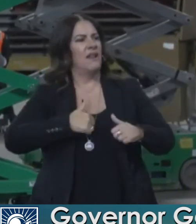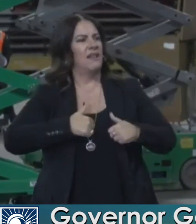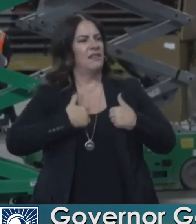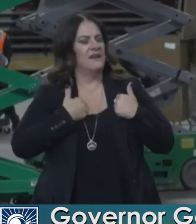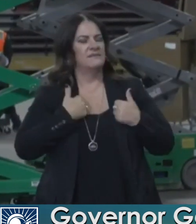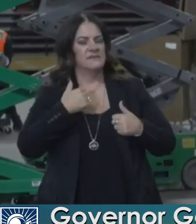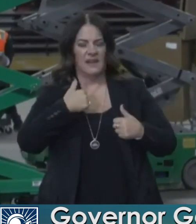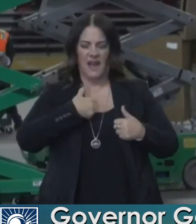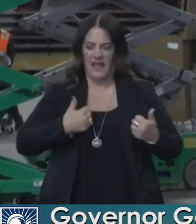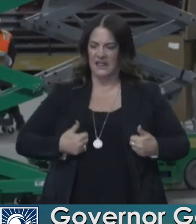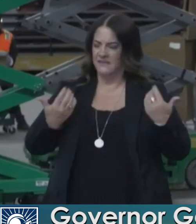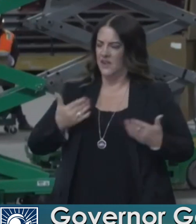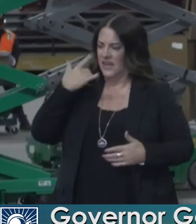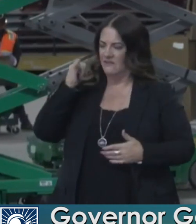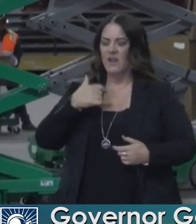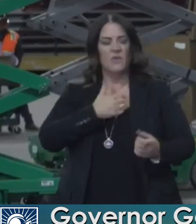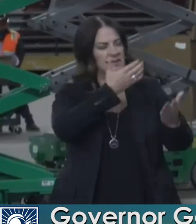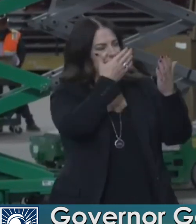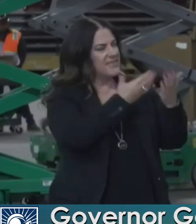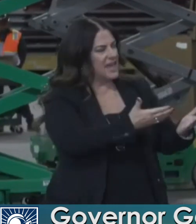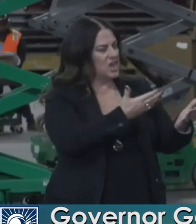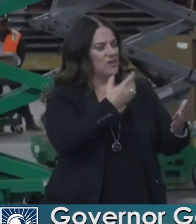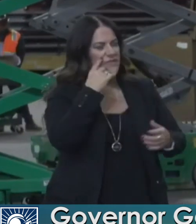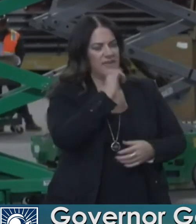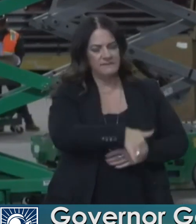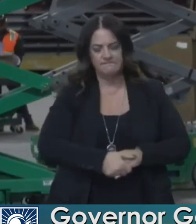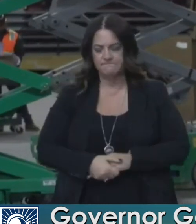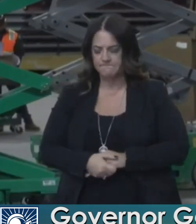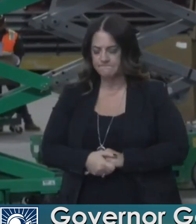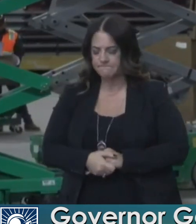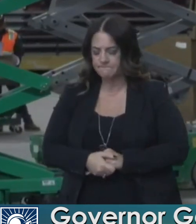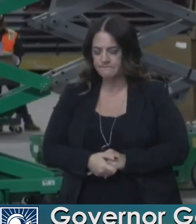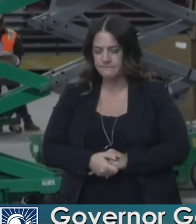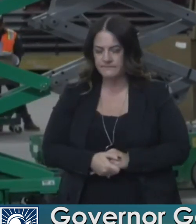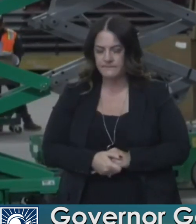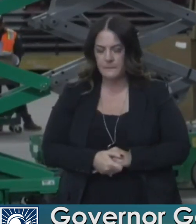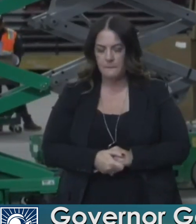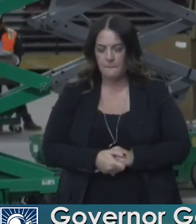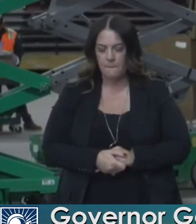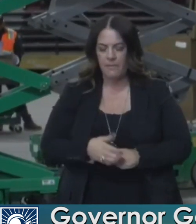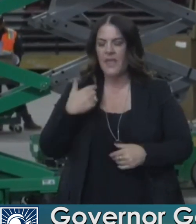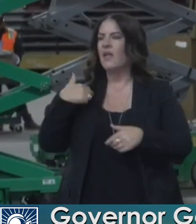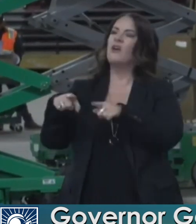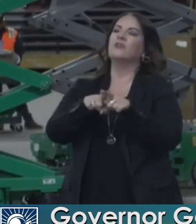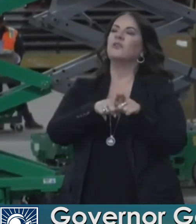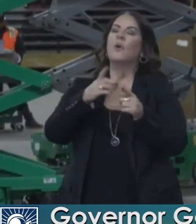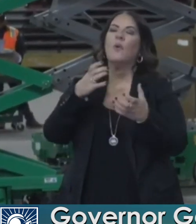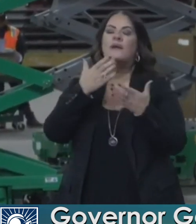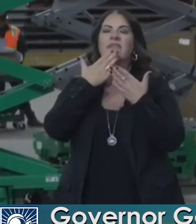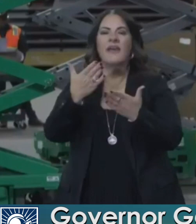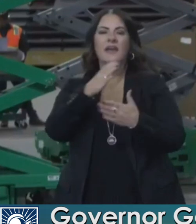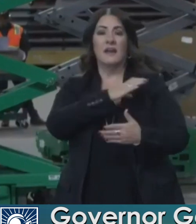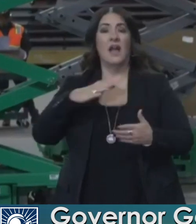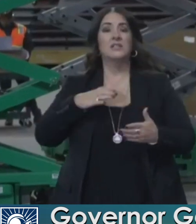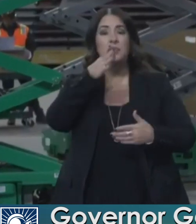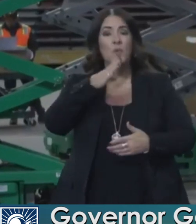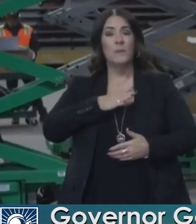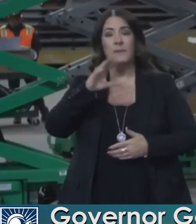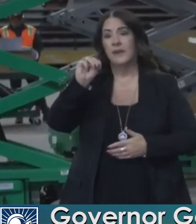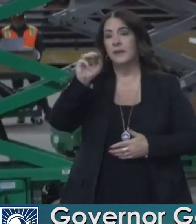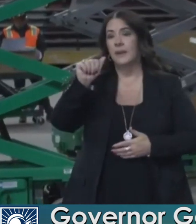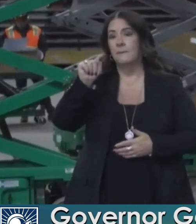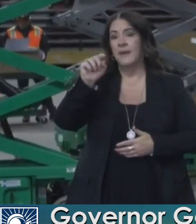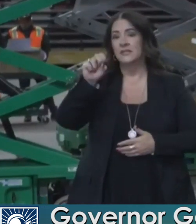I thank you from the bottom of my heart. I also want to thank Congresswoman Matsui for her leadership